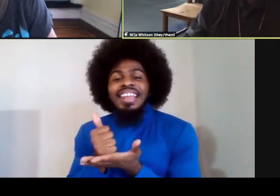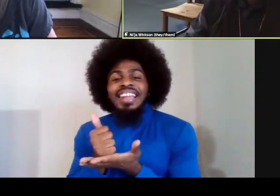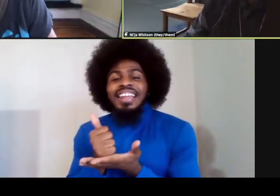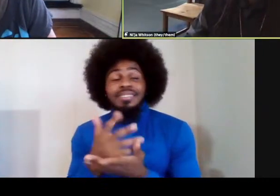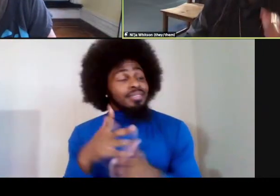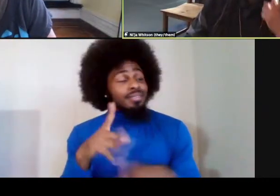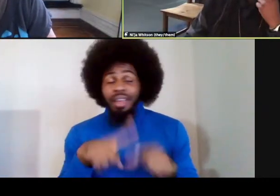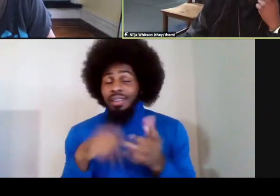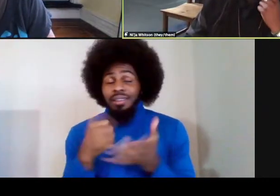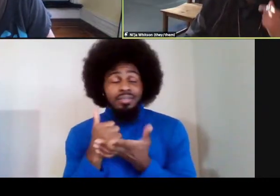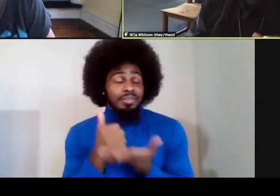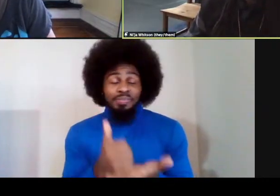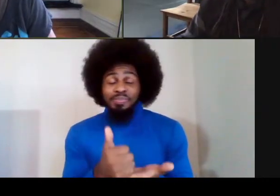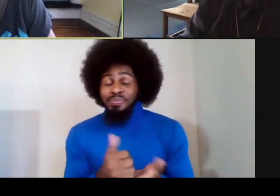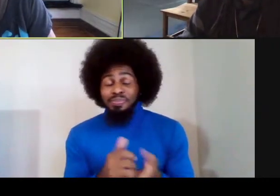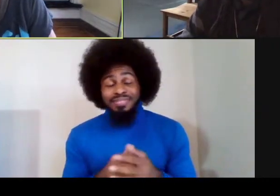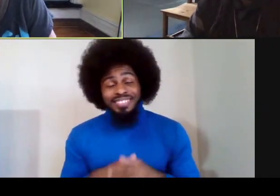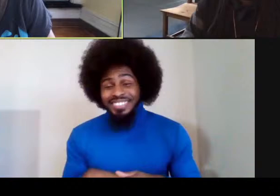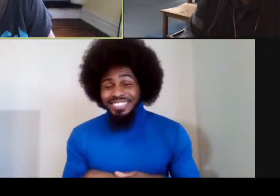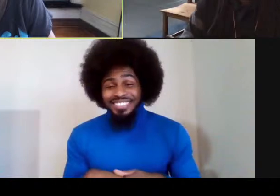help you. We're not.